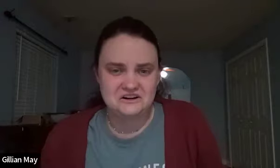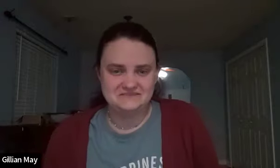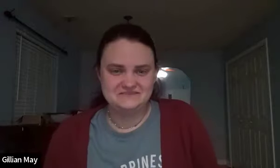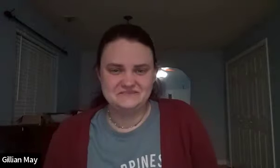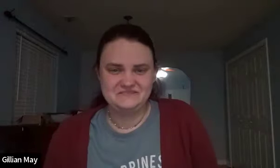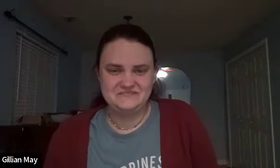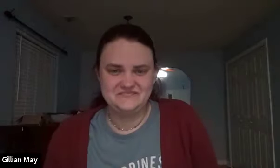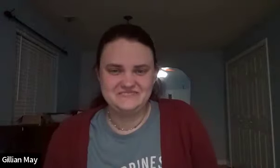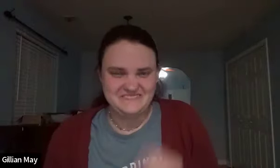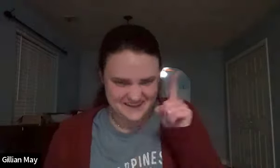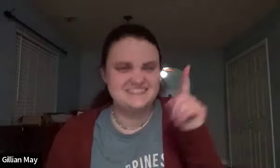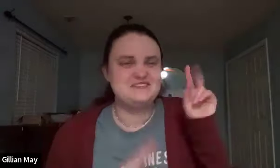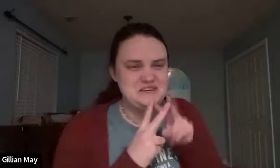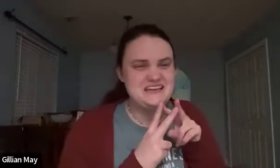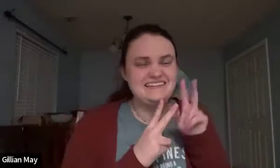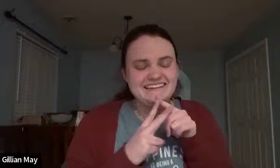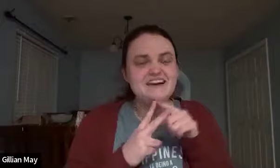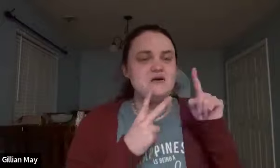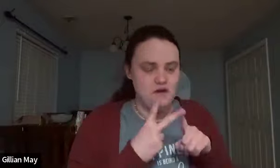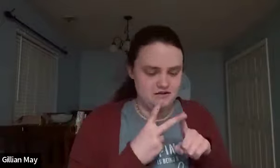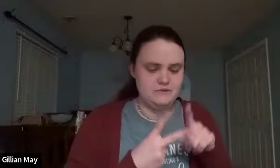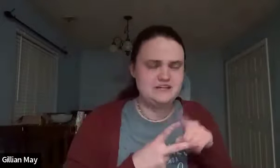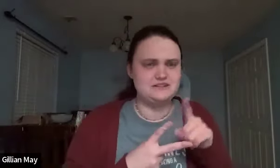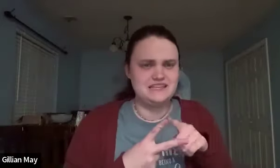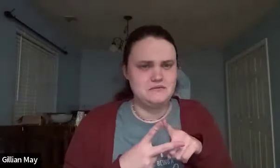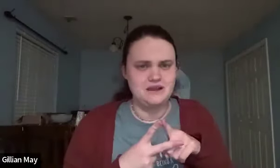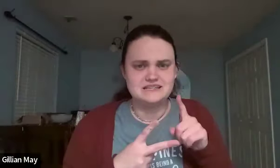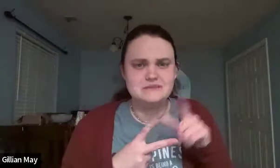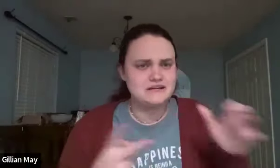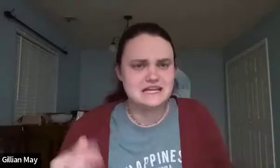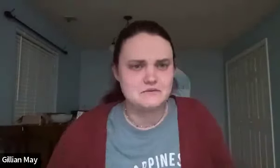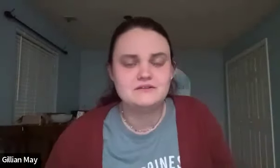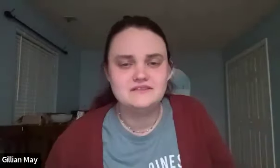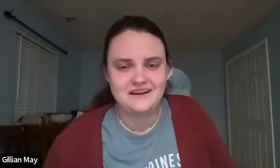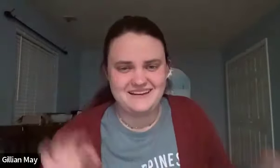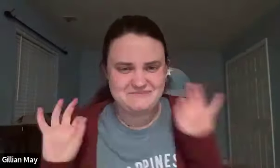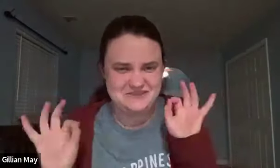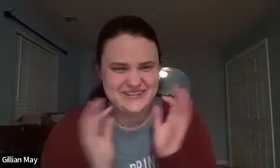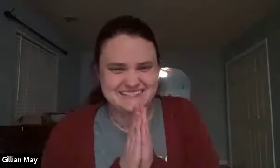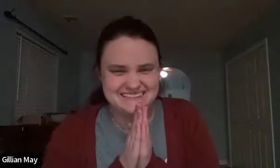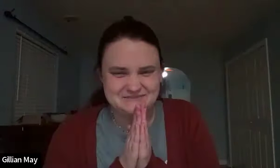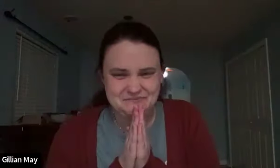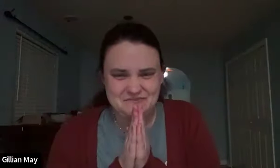Walker. All right, so Leela and Walker. I'm gonna make sure I say that right because I keep wanting to say it wrong. All right, perfect. All